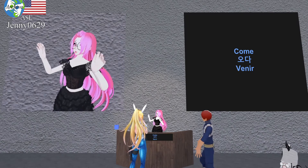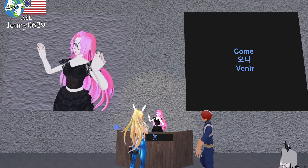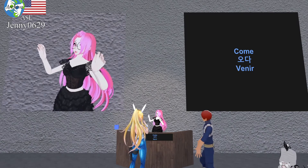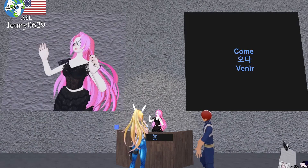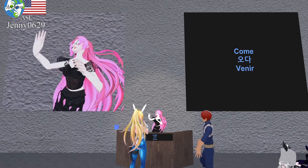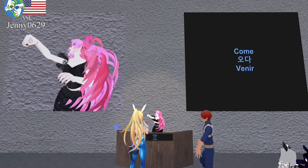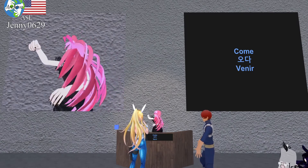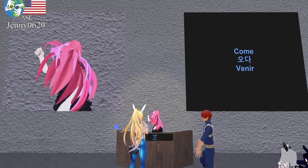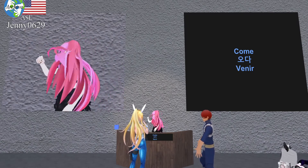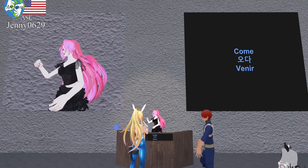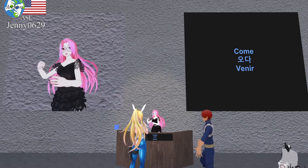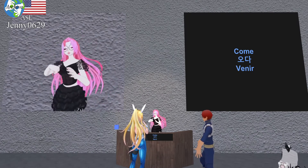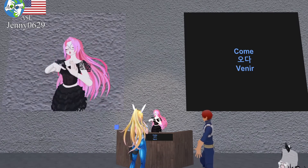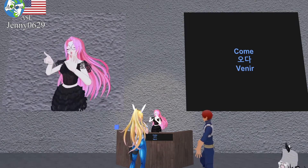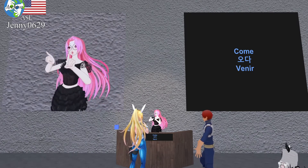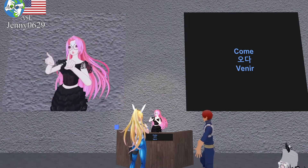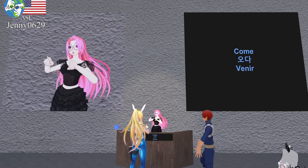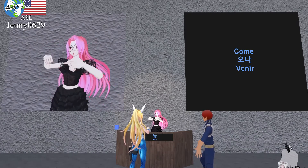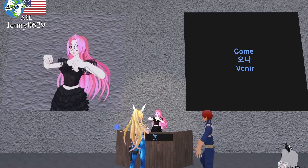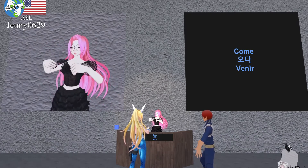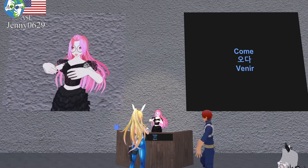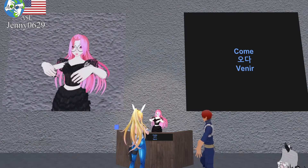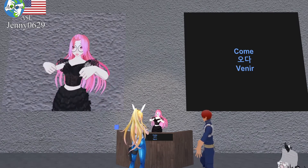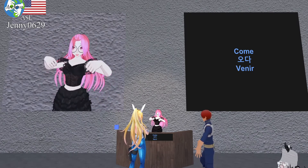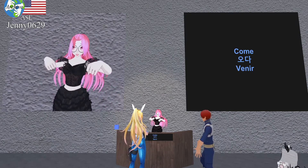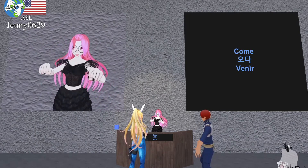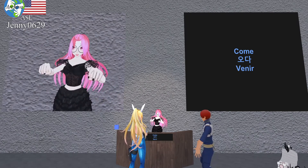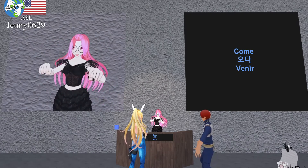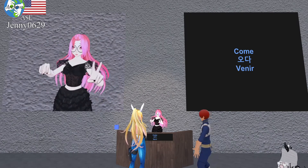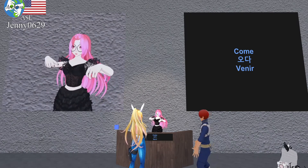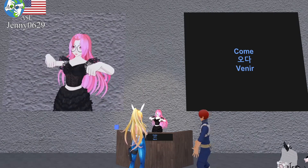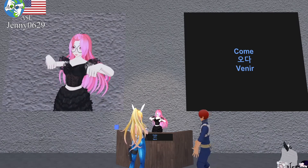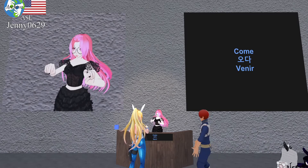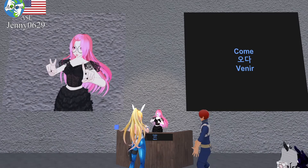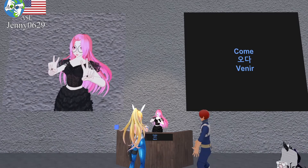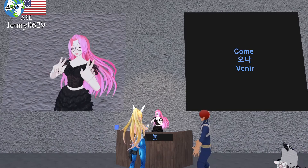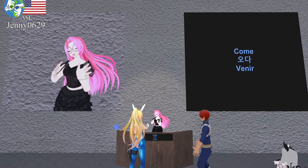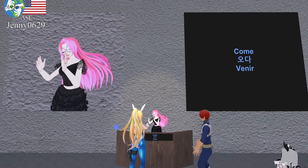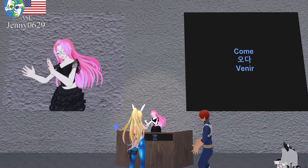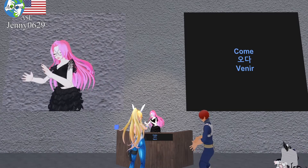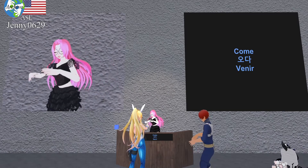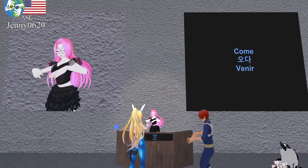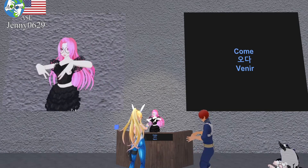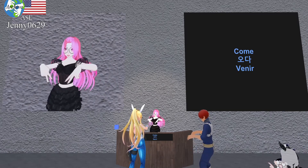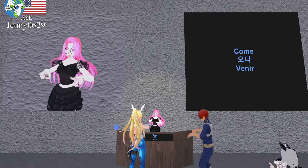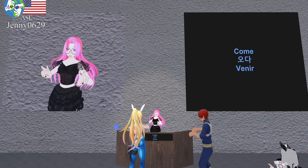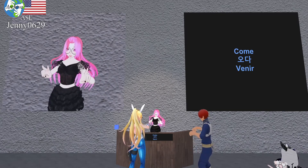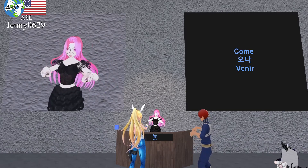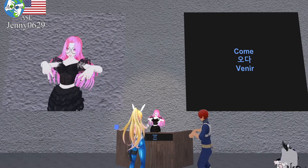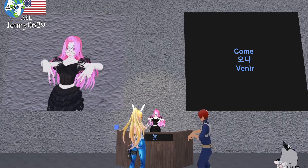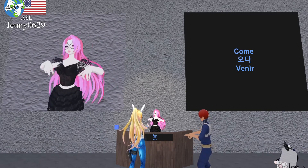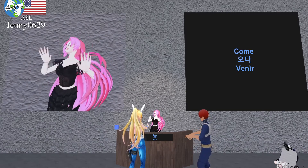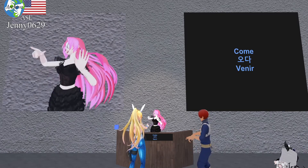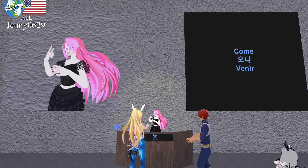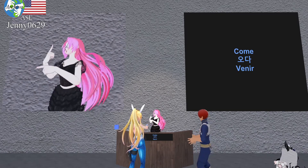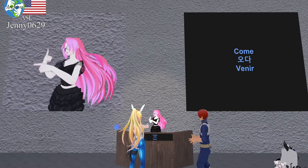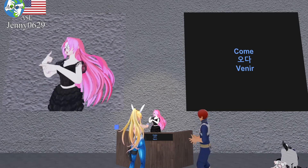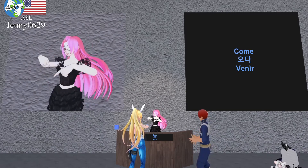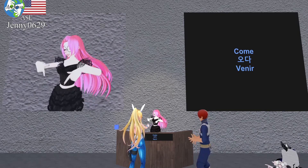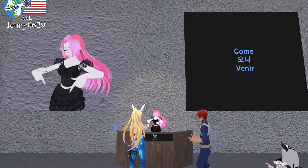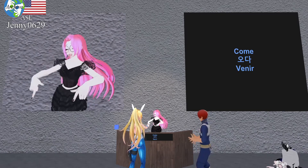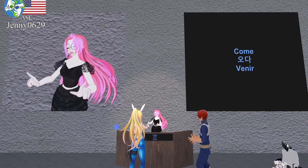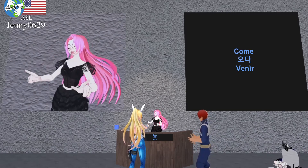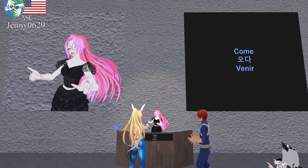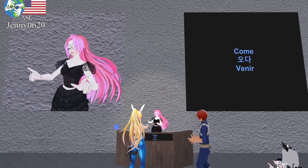I don't know. Yes! I thought, so opportunity is OP, and then permission is,